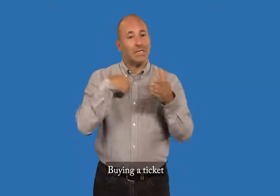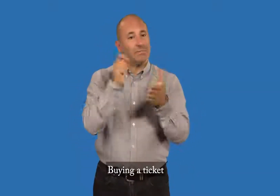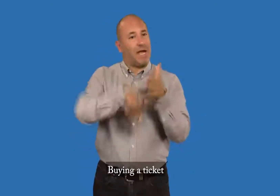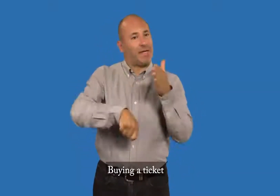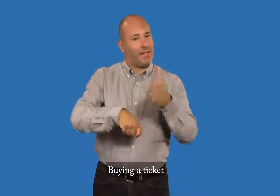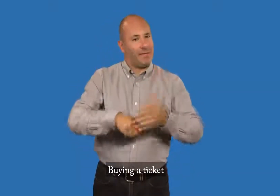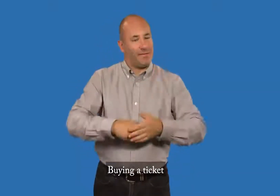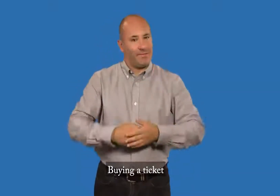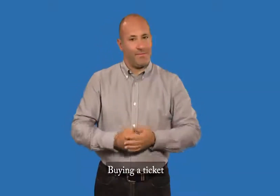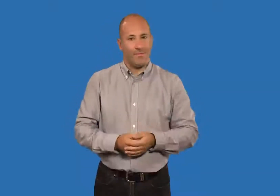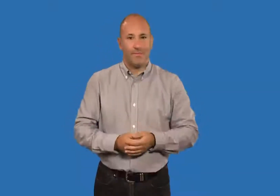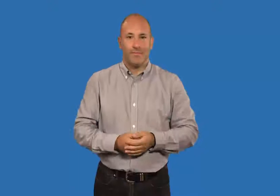Buying a ticket.